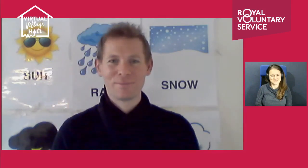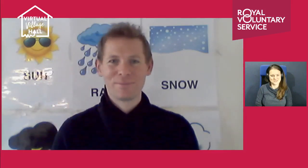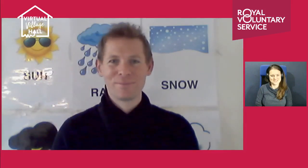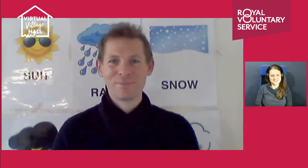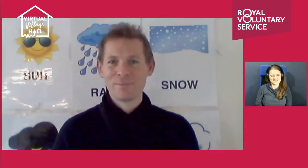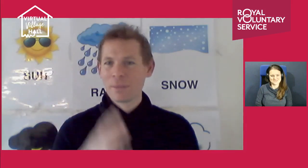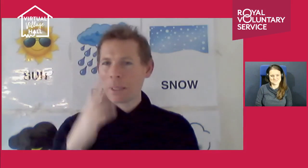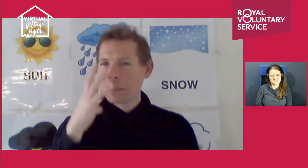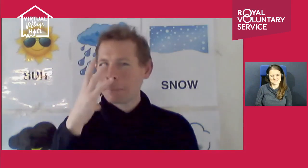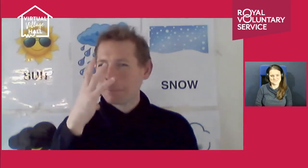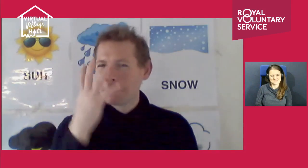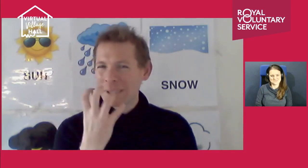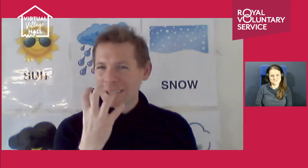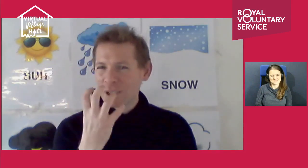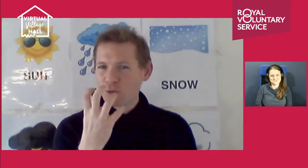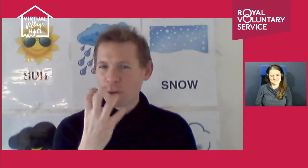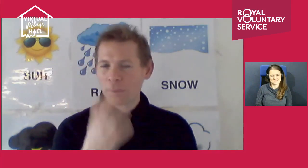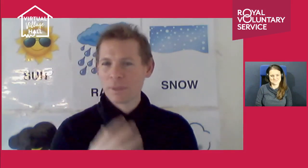beautiful,